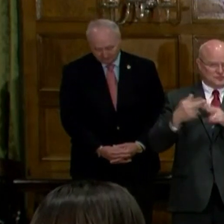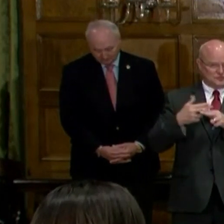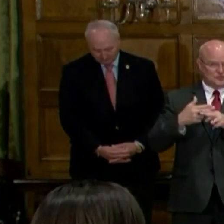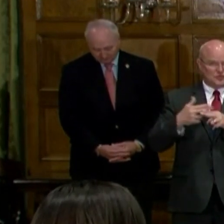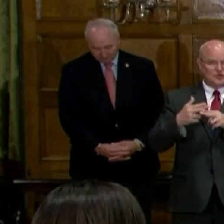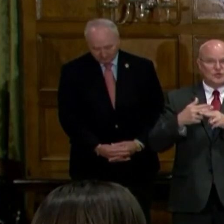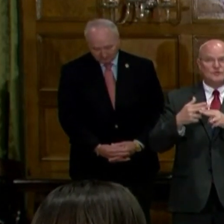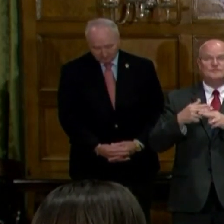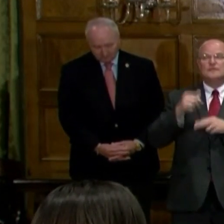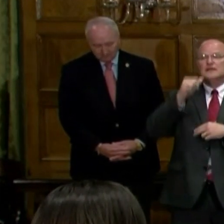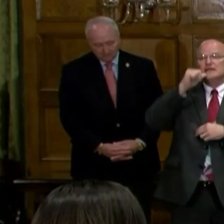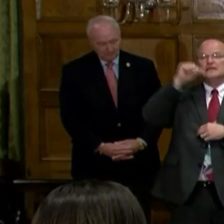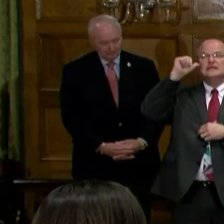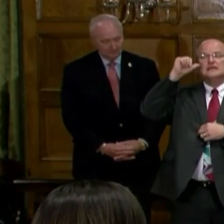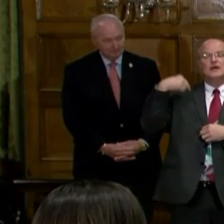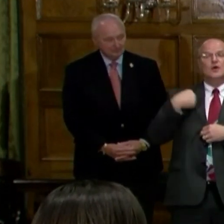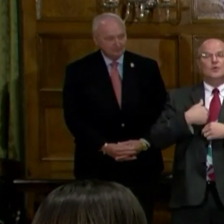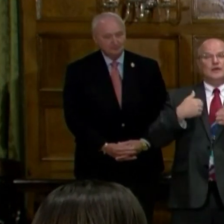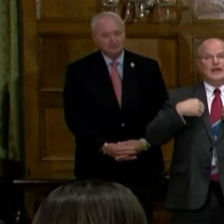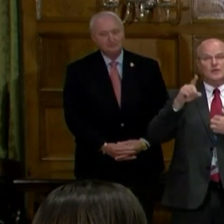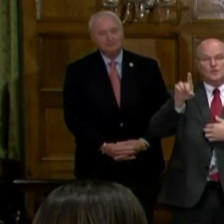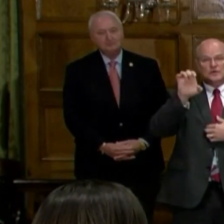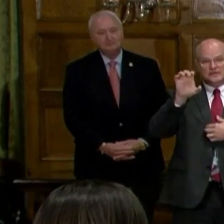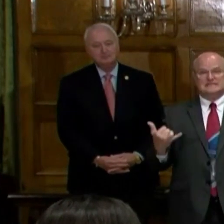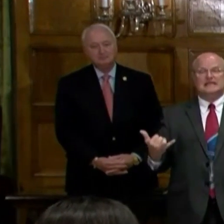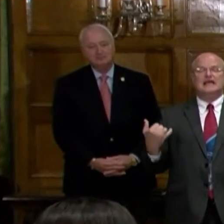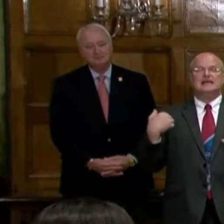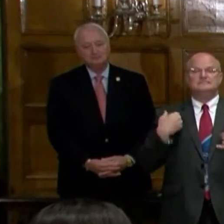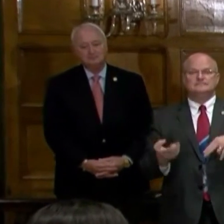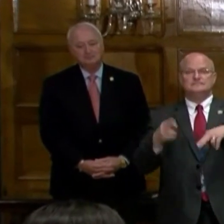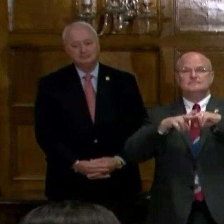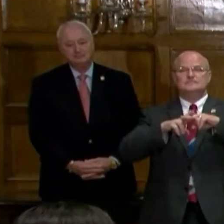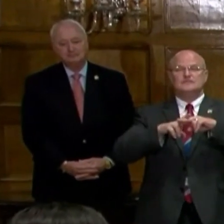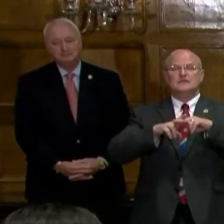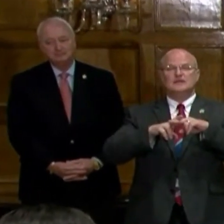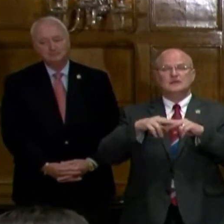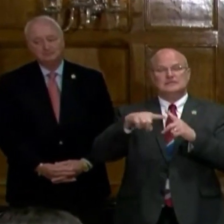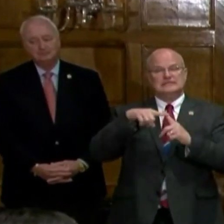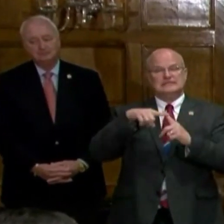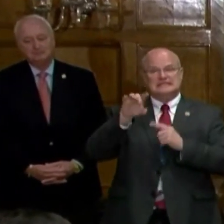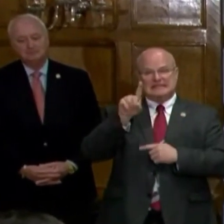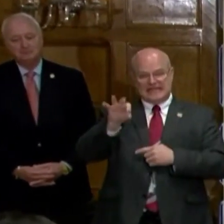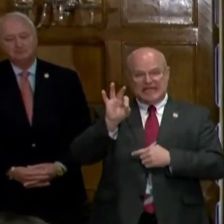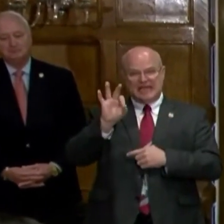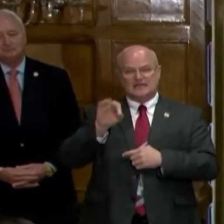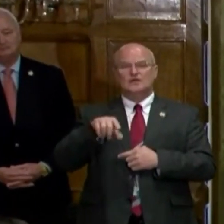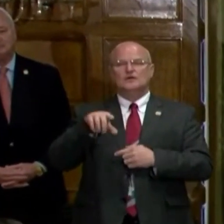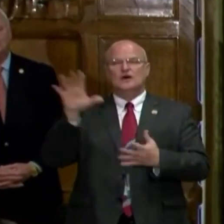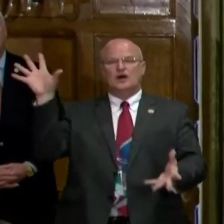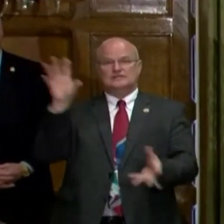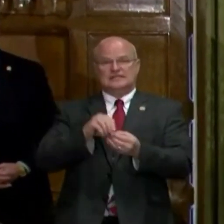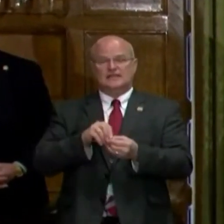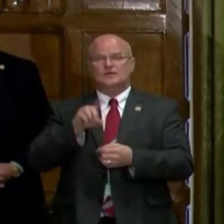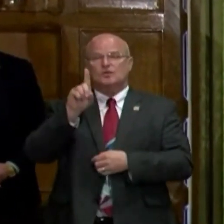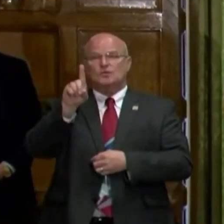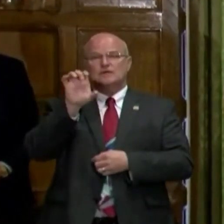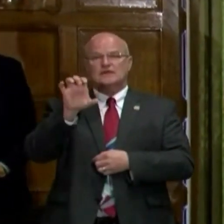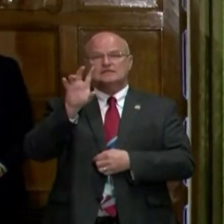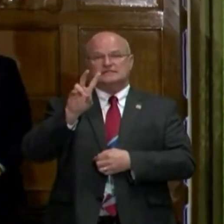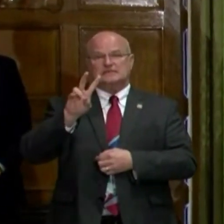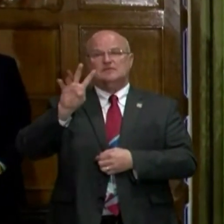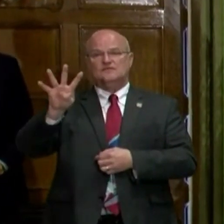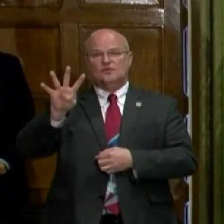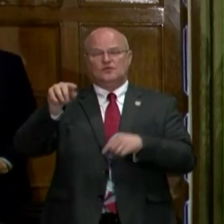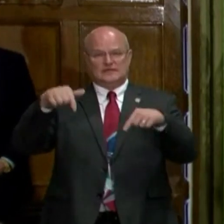shortly. Yesterday, we had 165 cases, +9, so that's 174 active cases